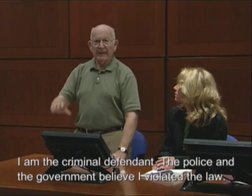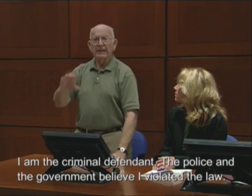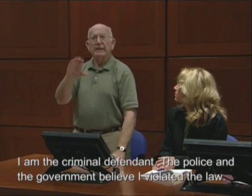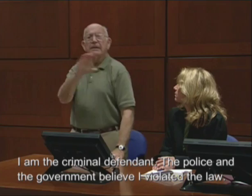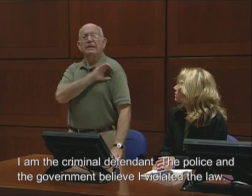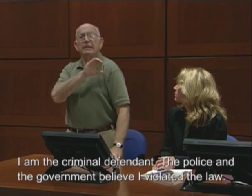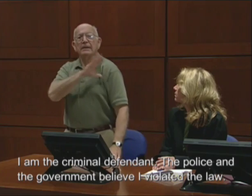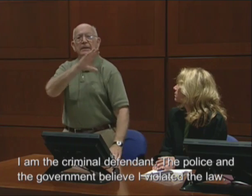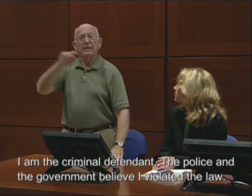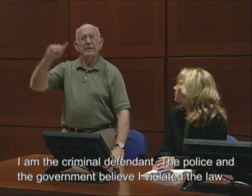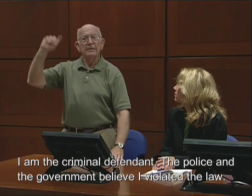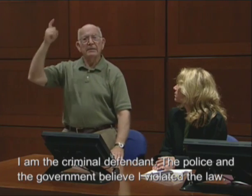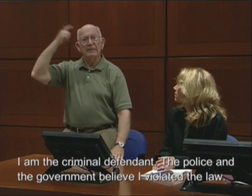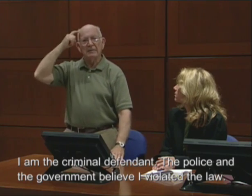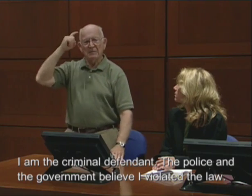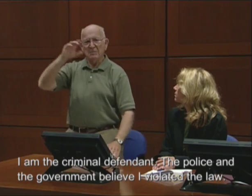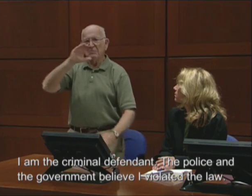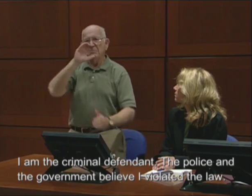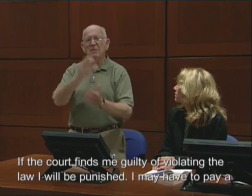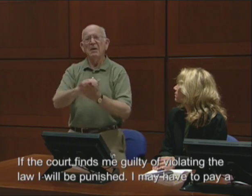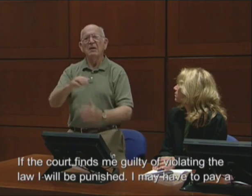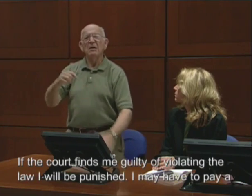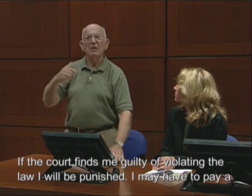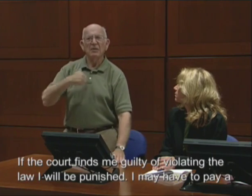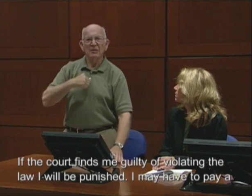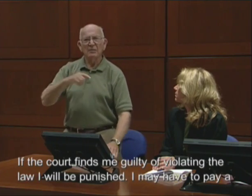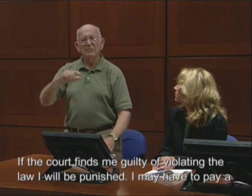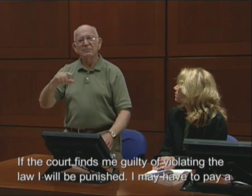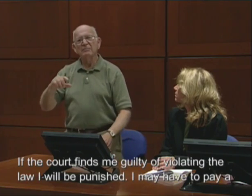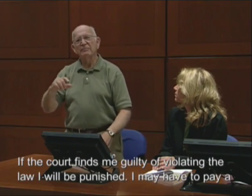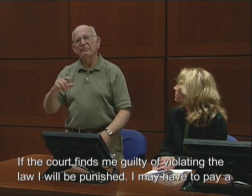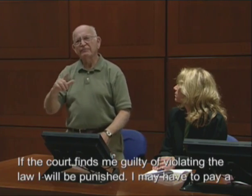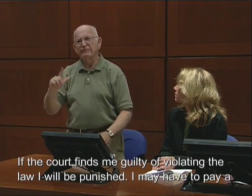The police and the government believe I violated the law.